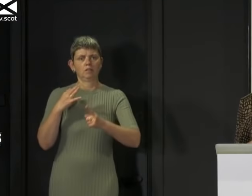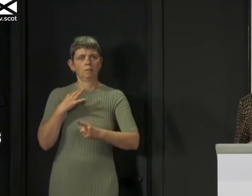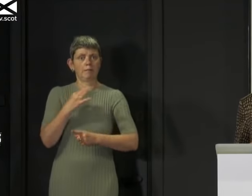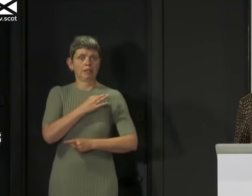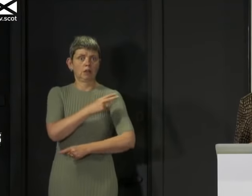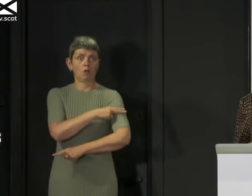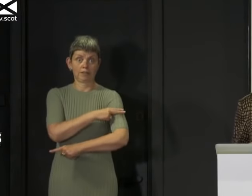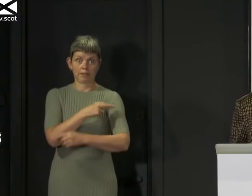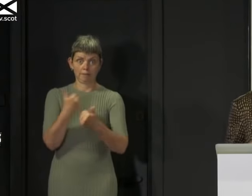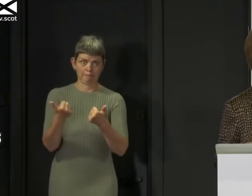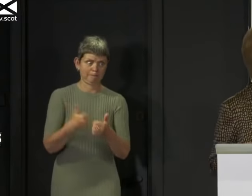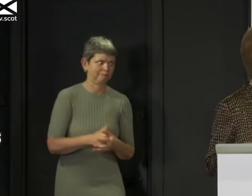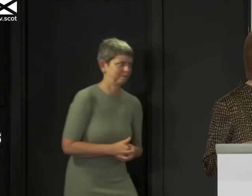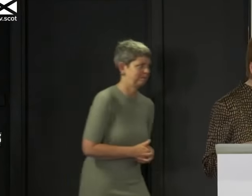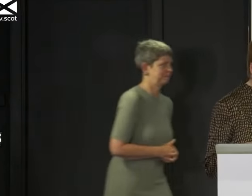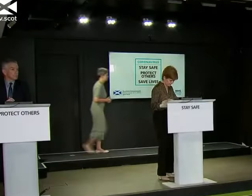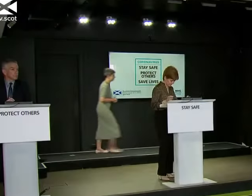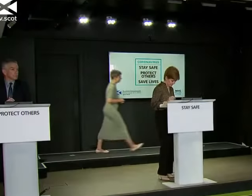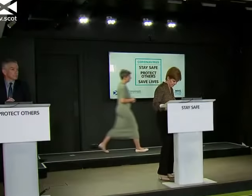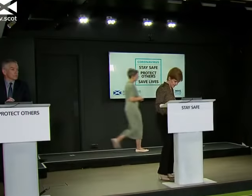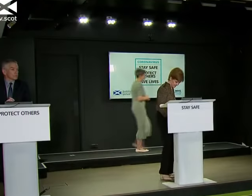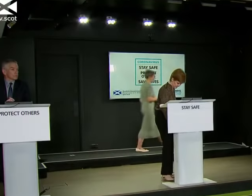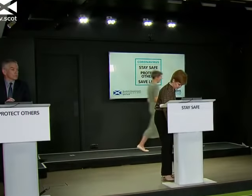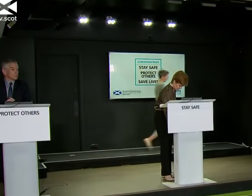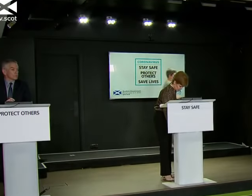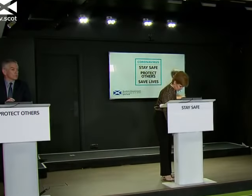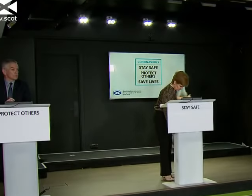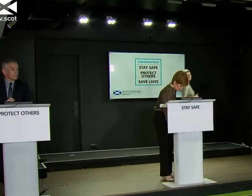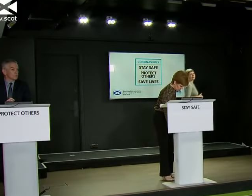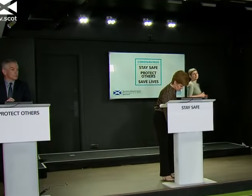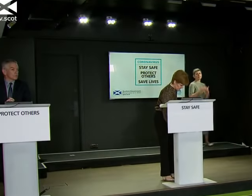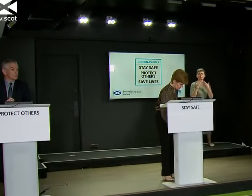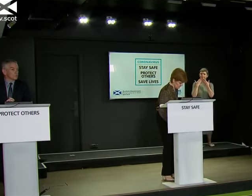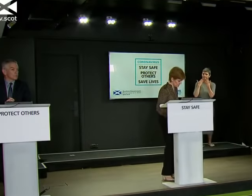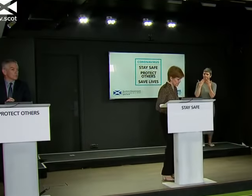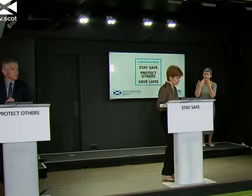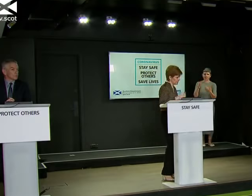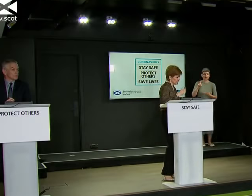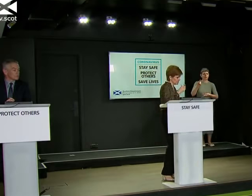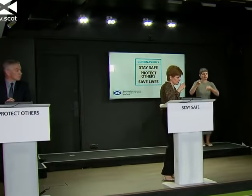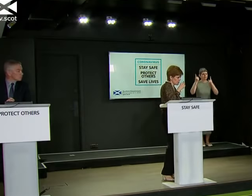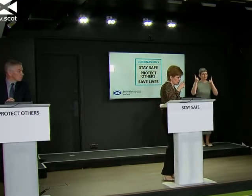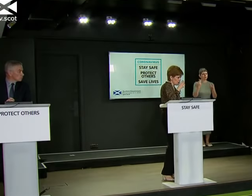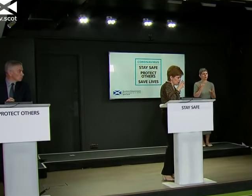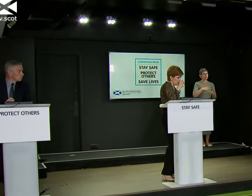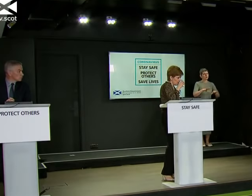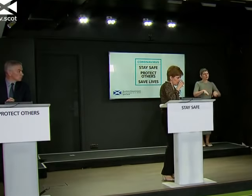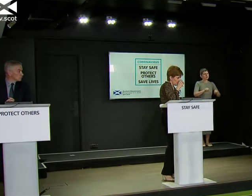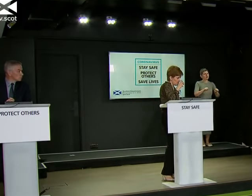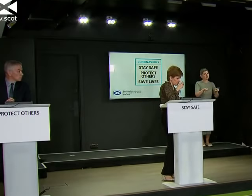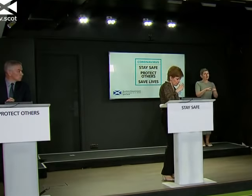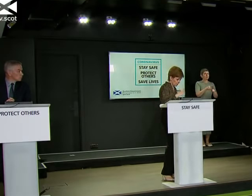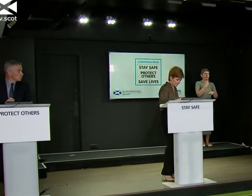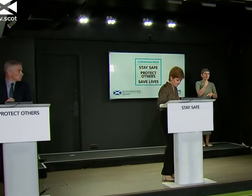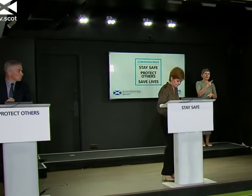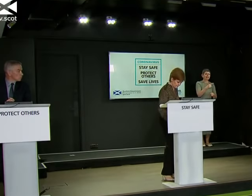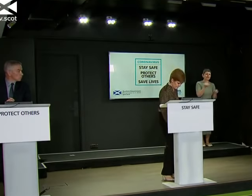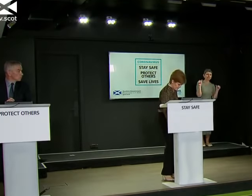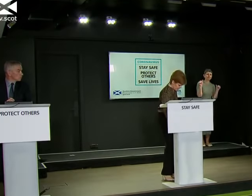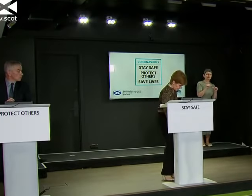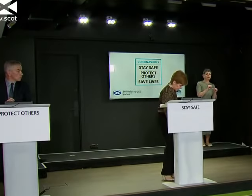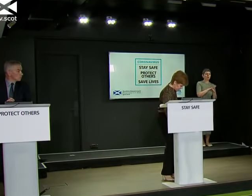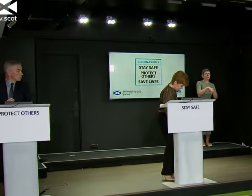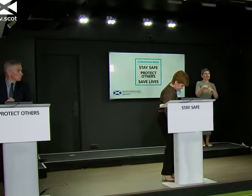off our initial presentations. Thank you, First Minister. I want to start today by touching briefly on the situation